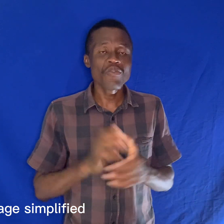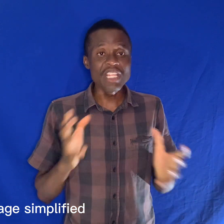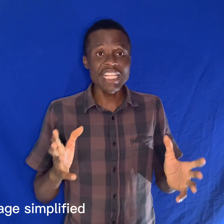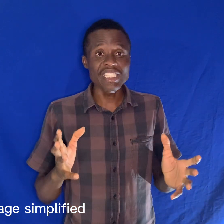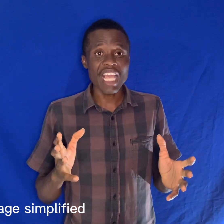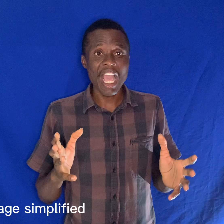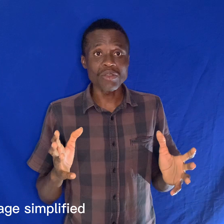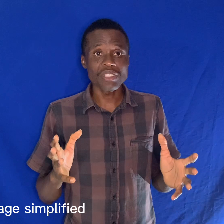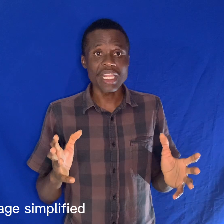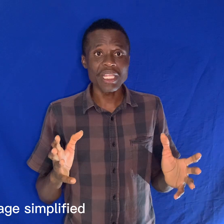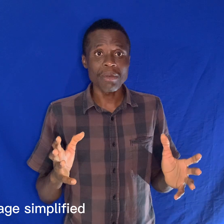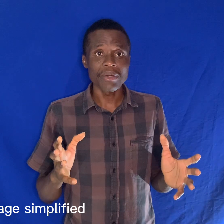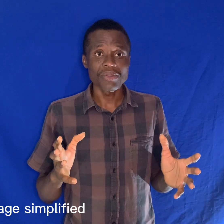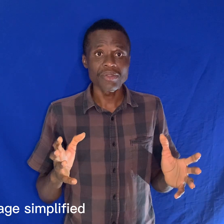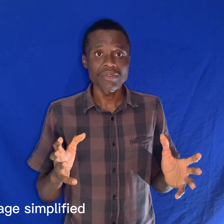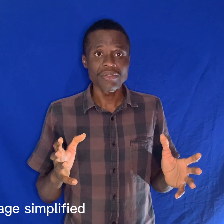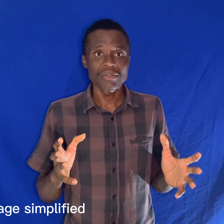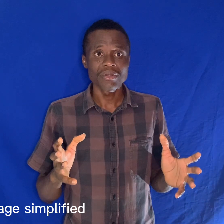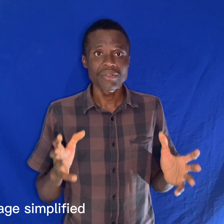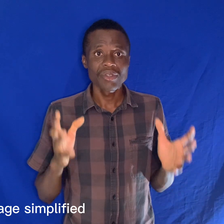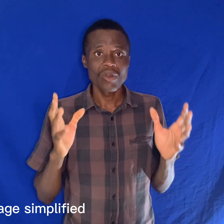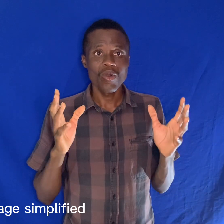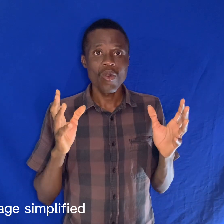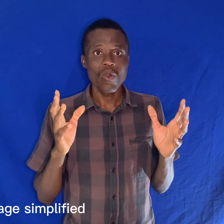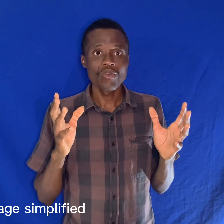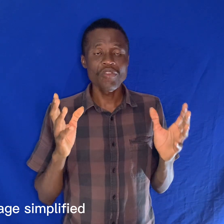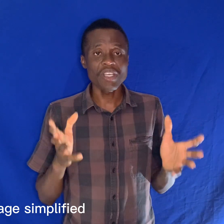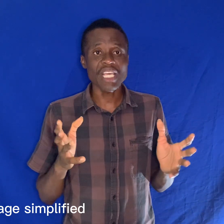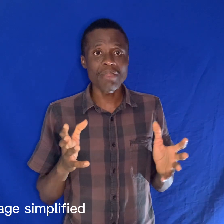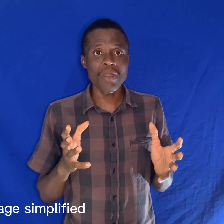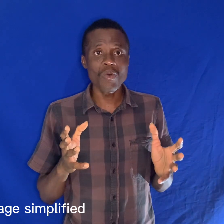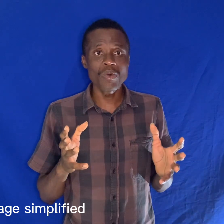learned how to sign animals. The first animal we want to